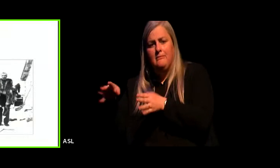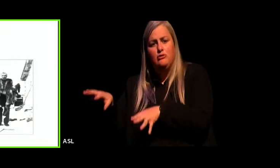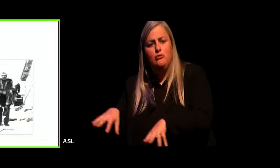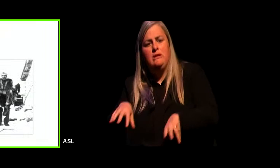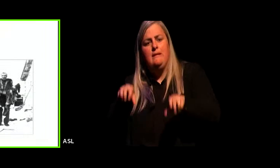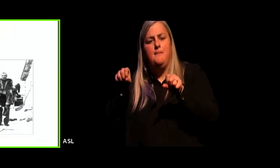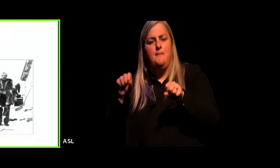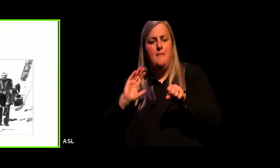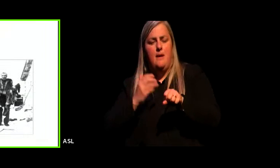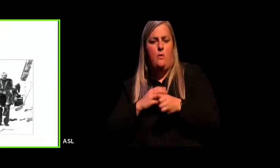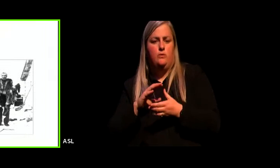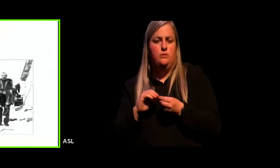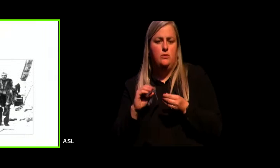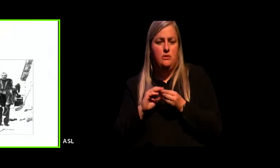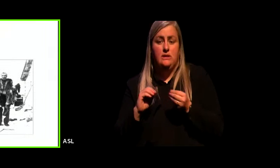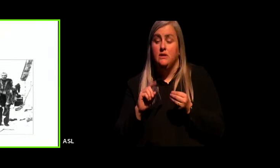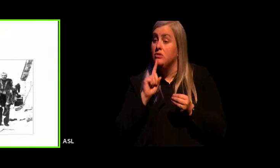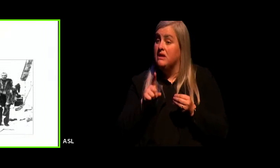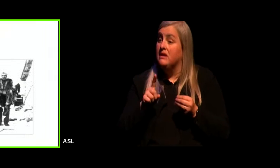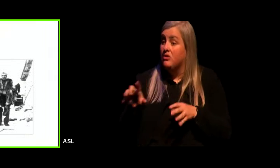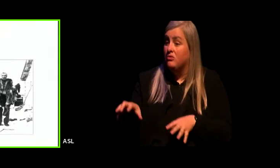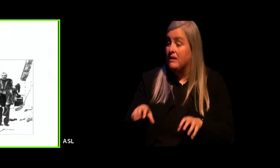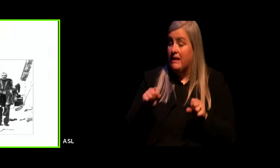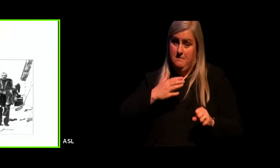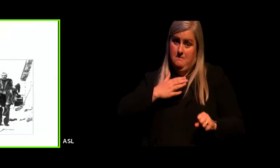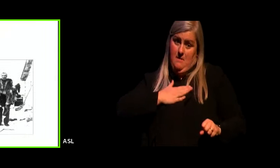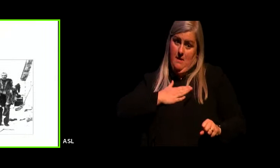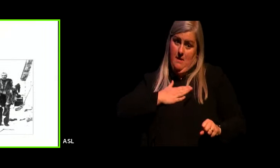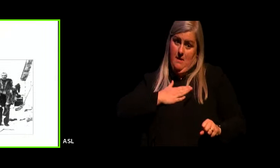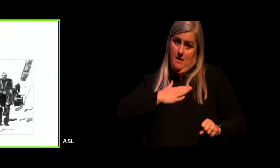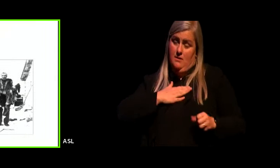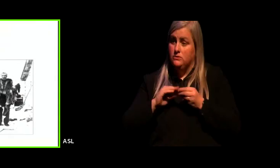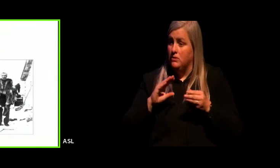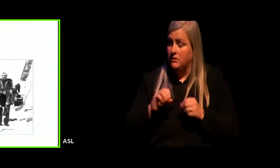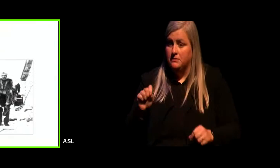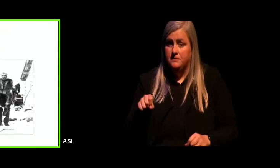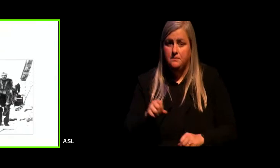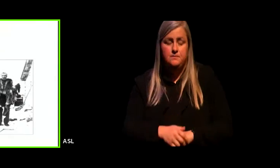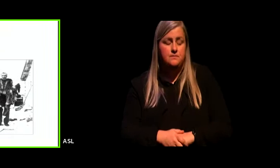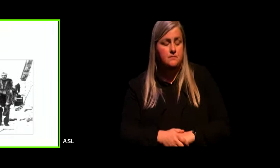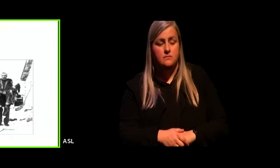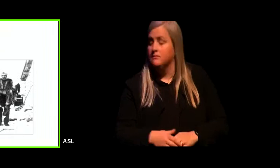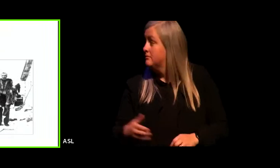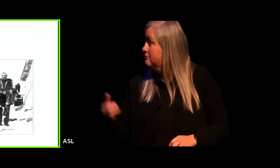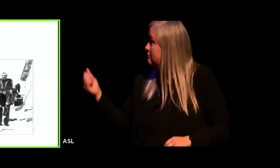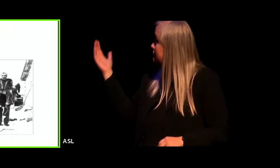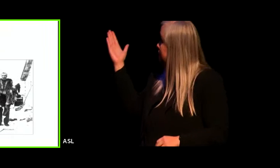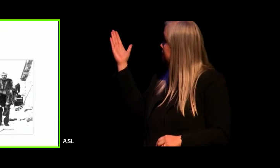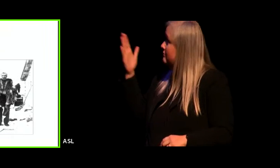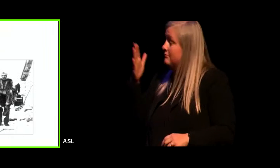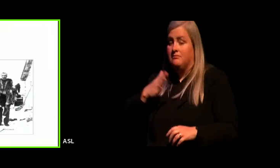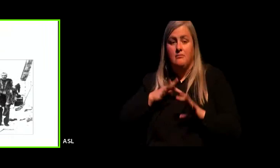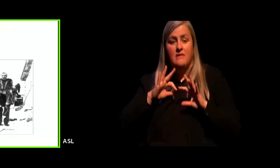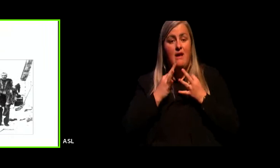reclaiming our stories and frankly, reclaiming my story. So this is my relatives. This is